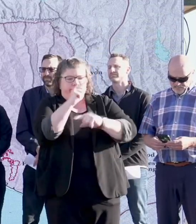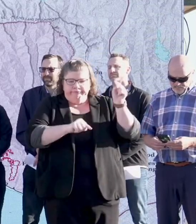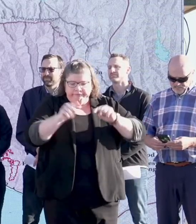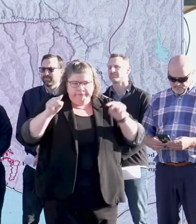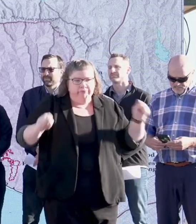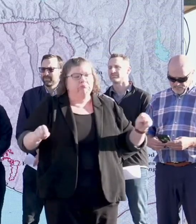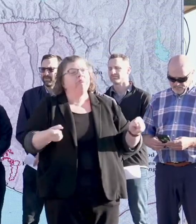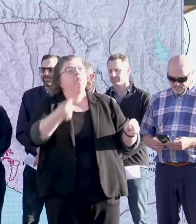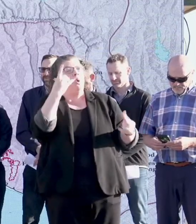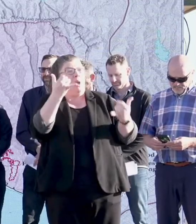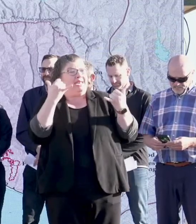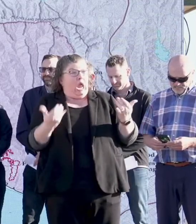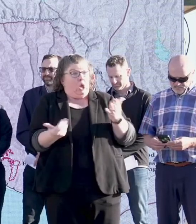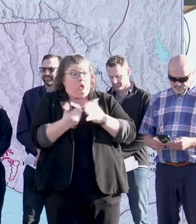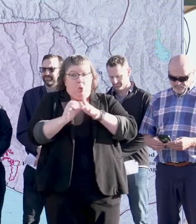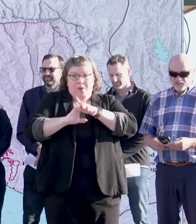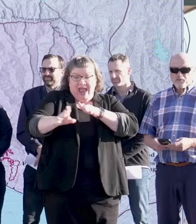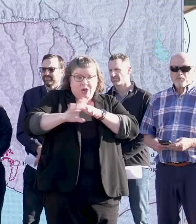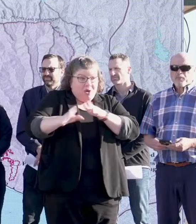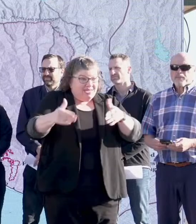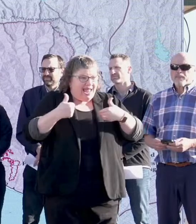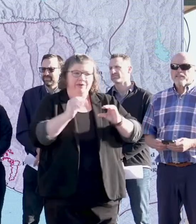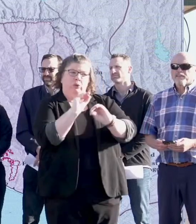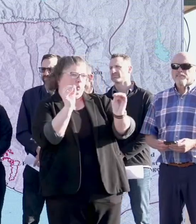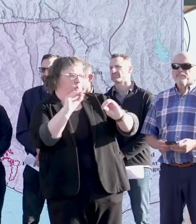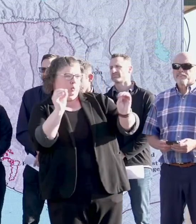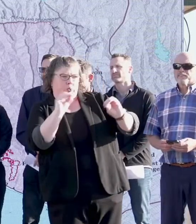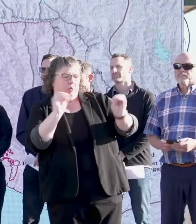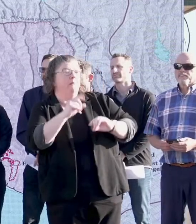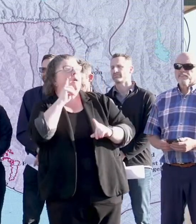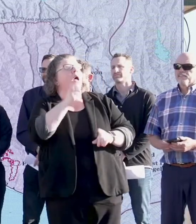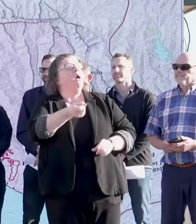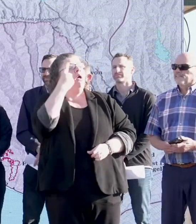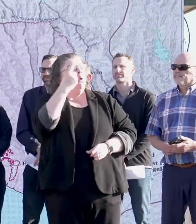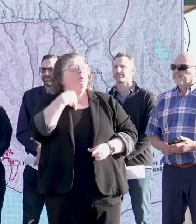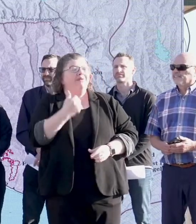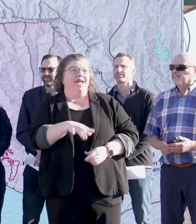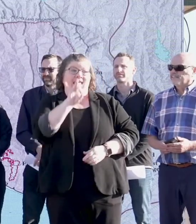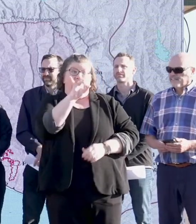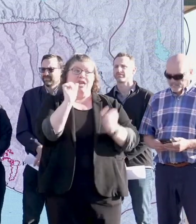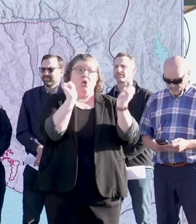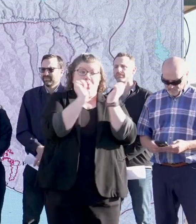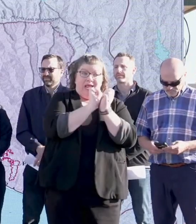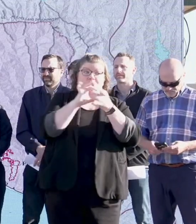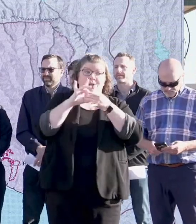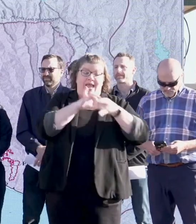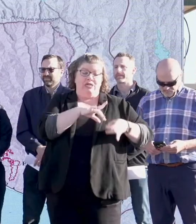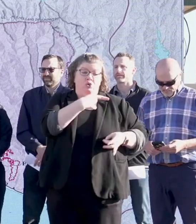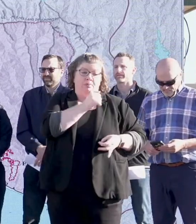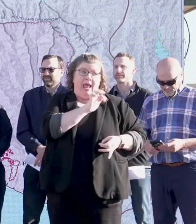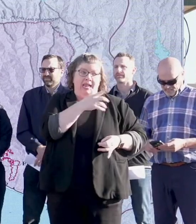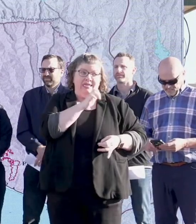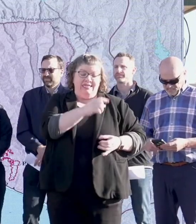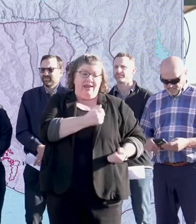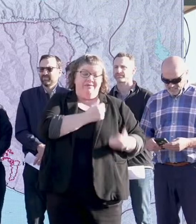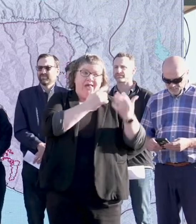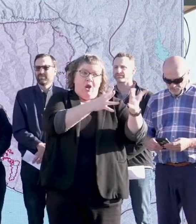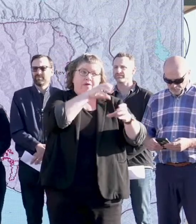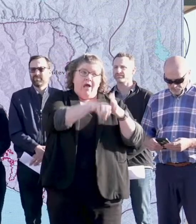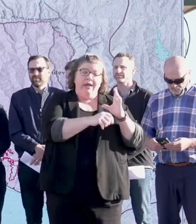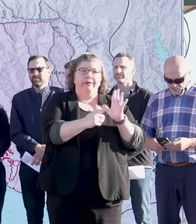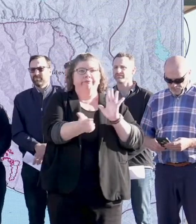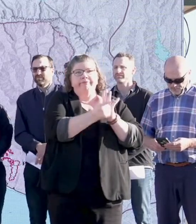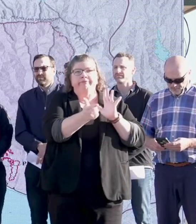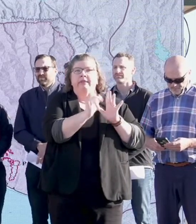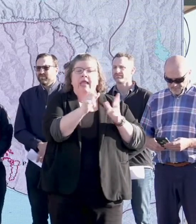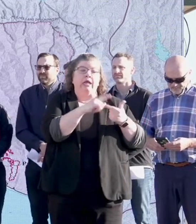time, no new evacuations are being carried out. However, we have made 8 arrests related to the Palisades fire involving offenses such